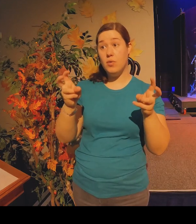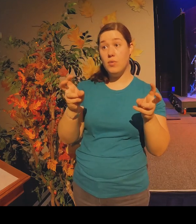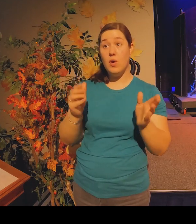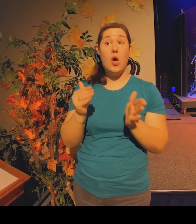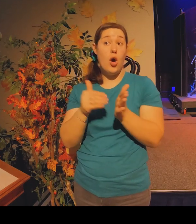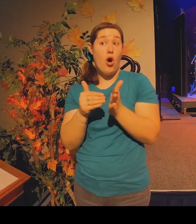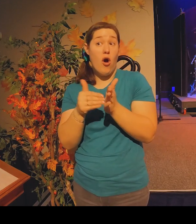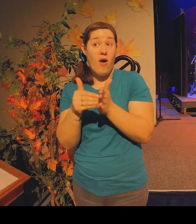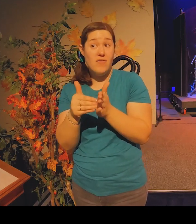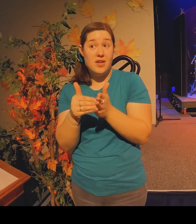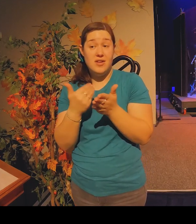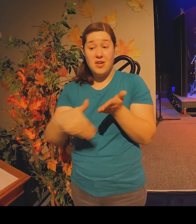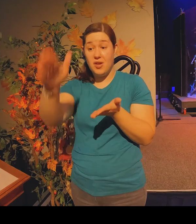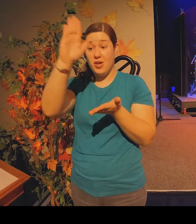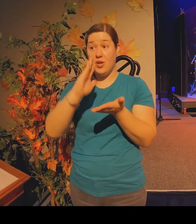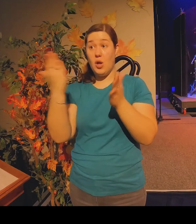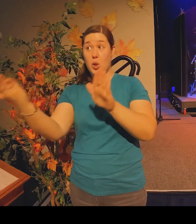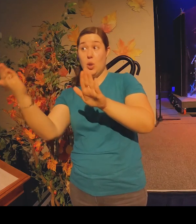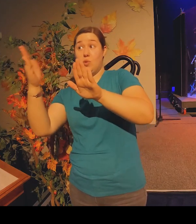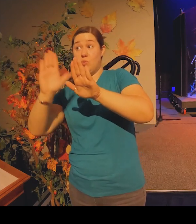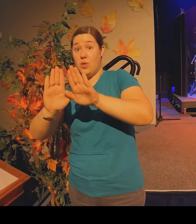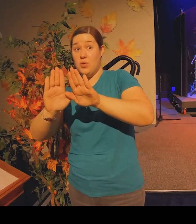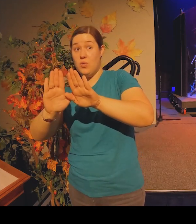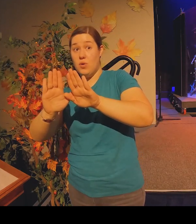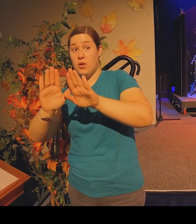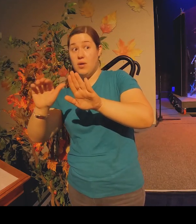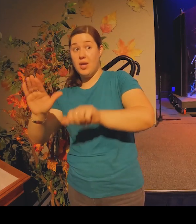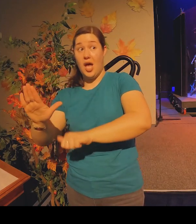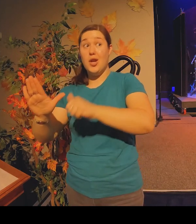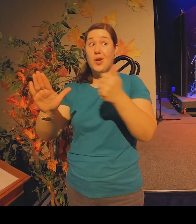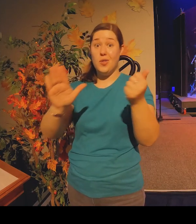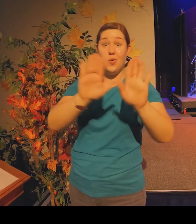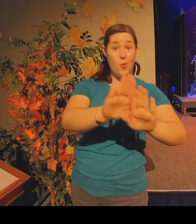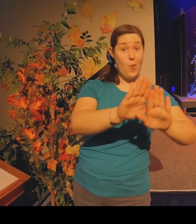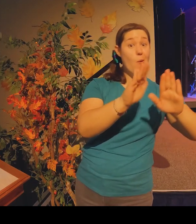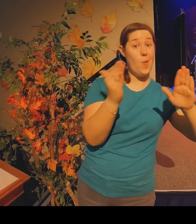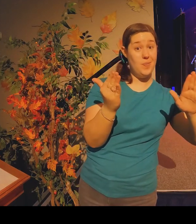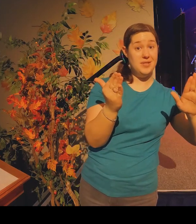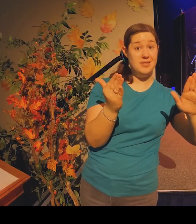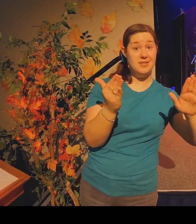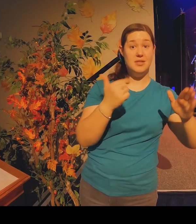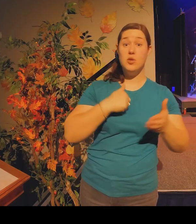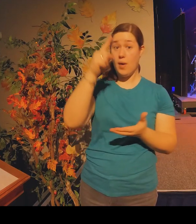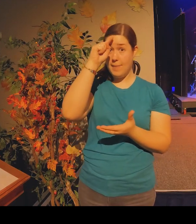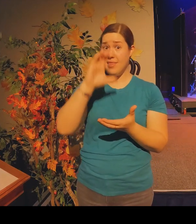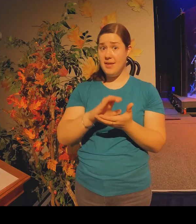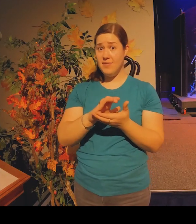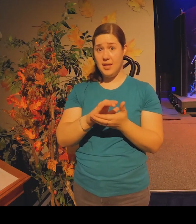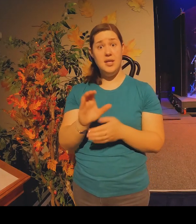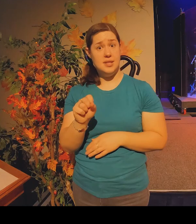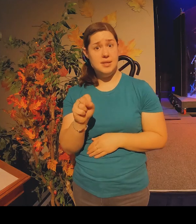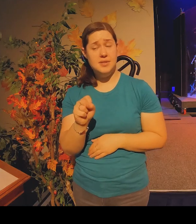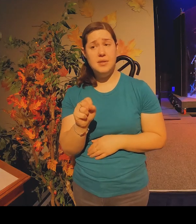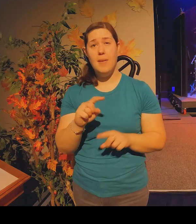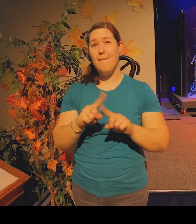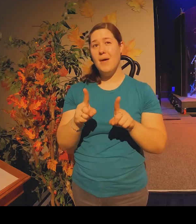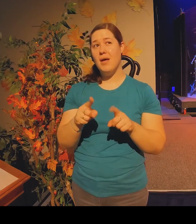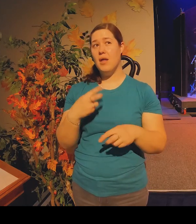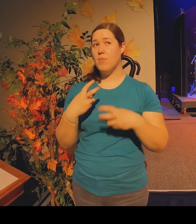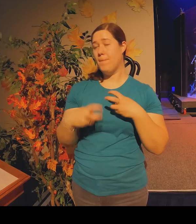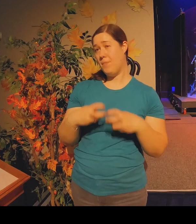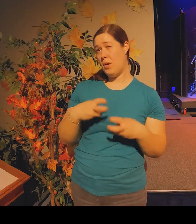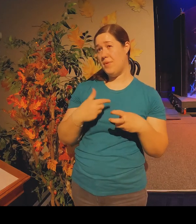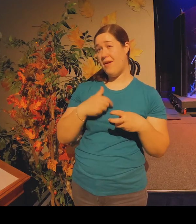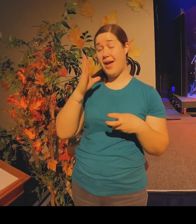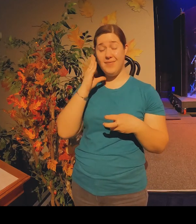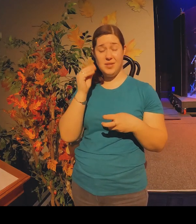another. I believe that. I really do. But here's the problem that I've experienced in